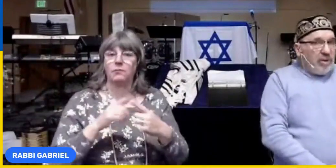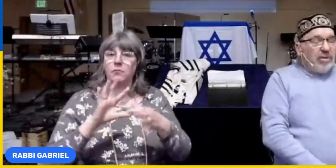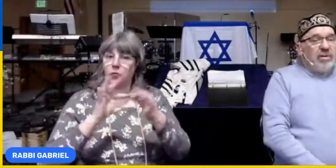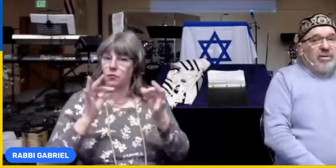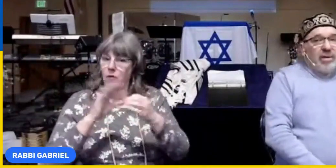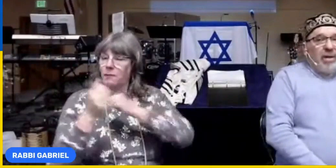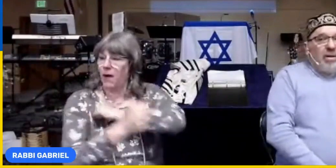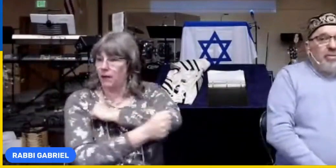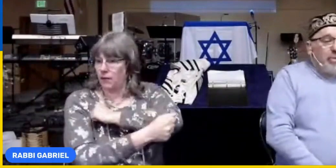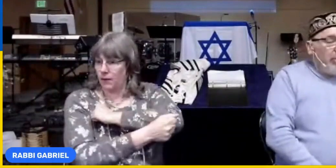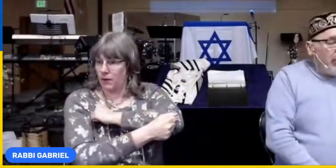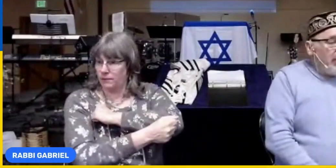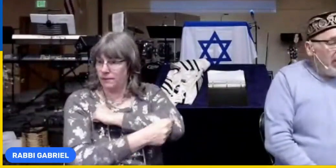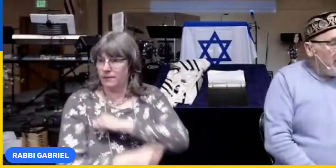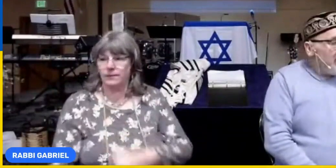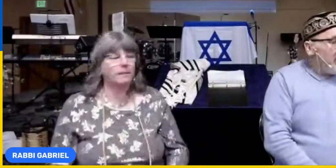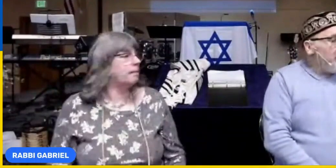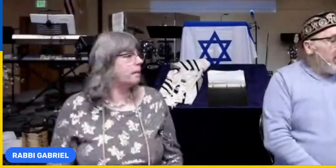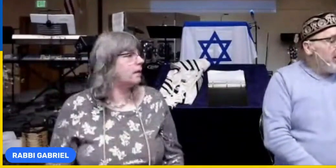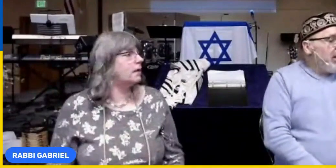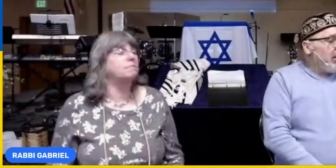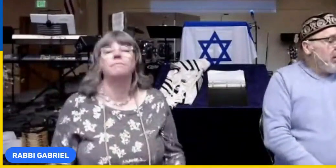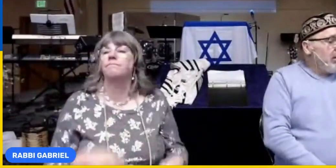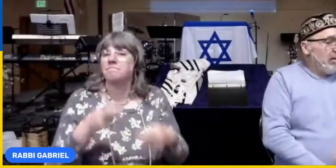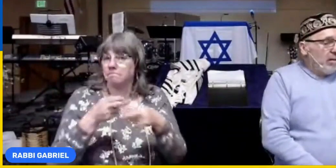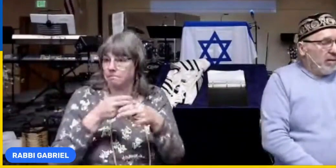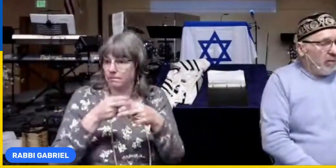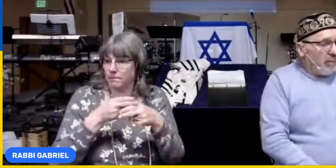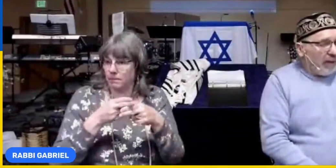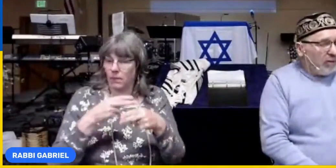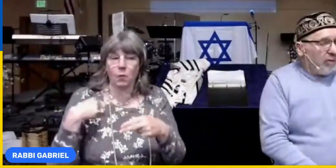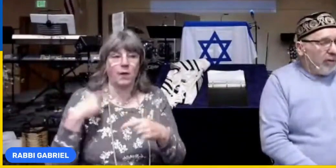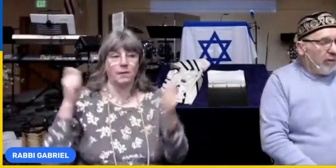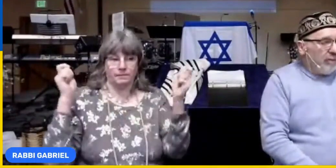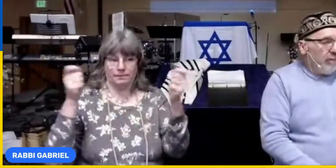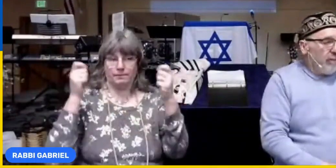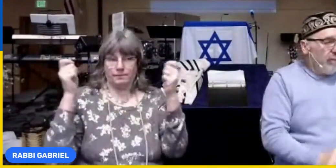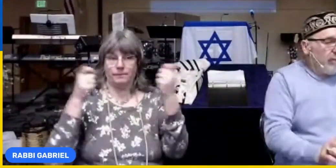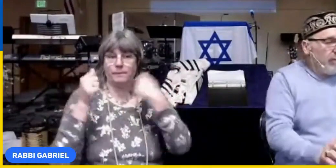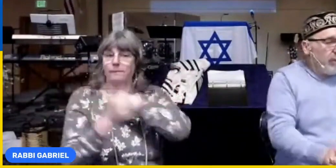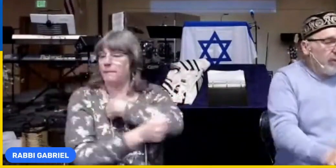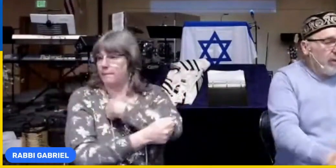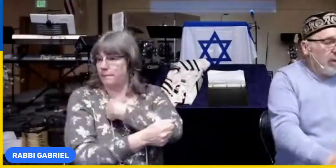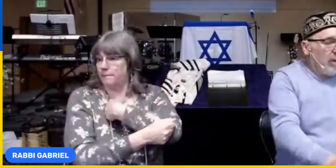Very soon, we will be celebrating the Passover.